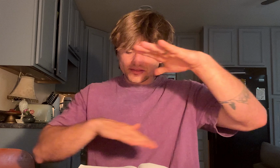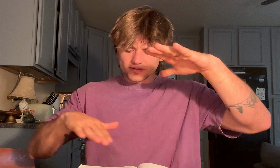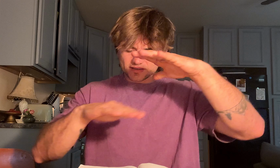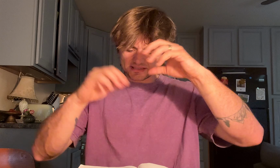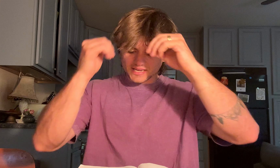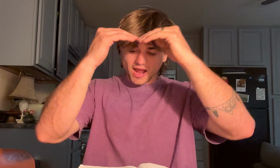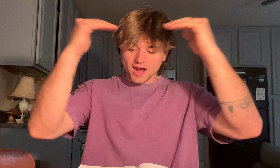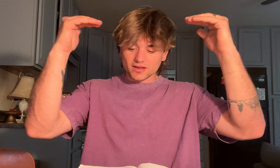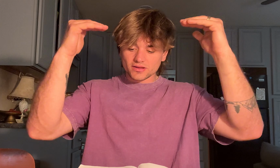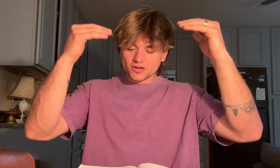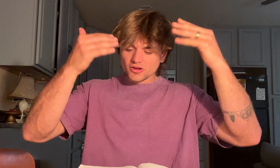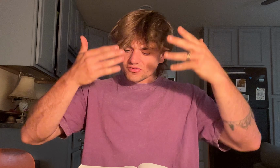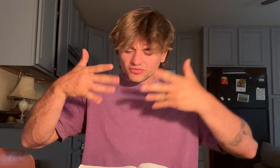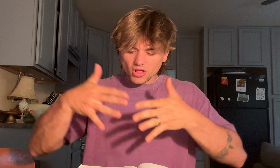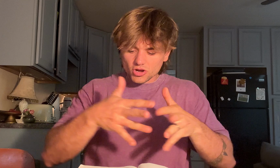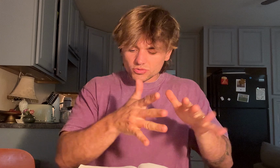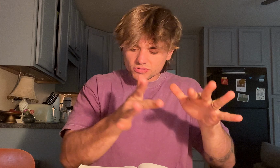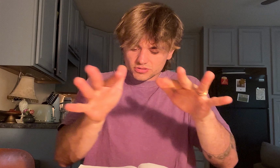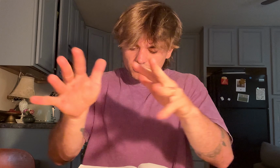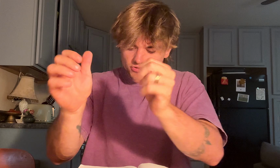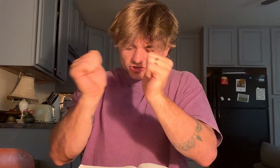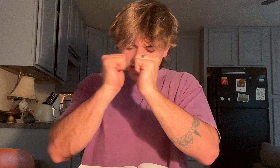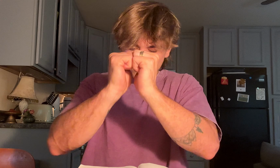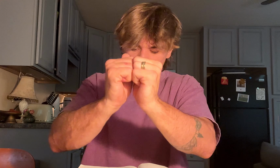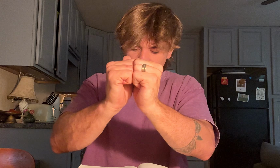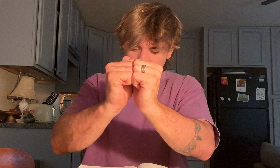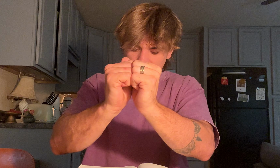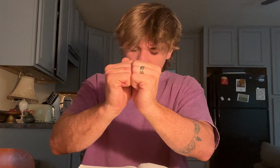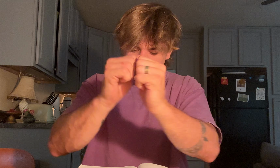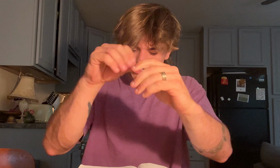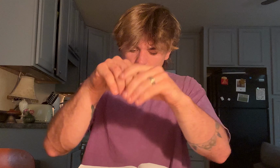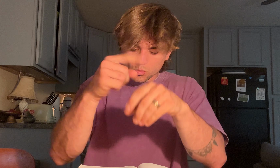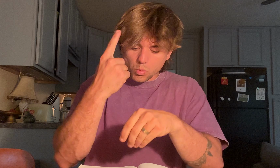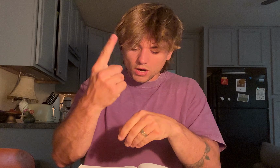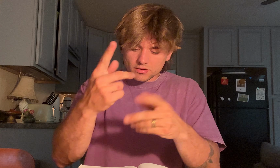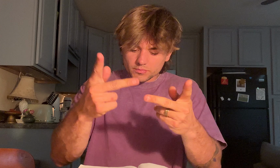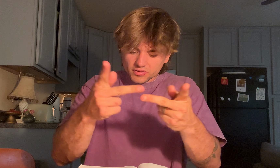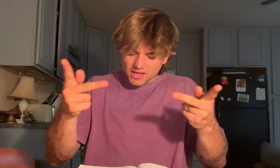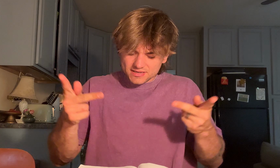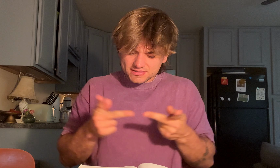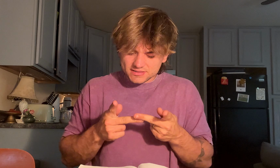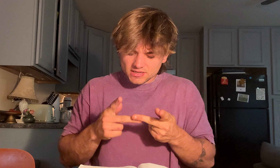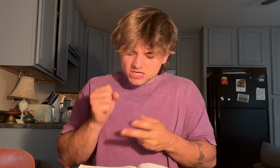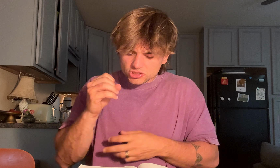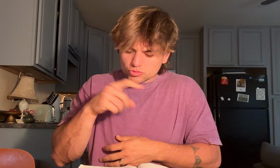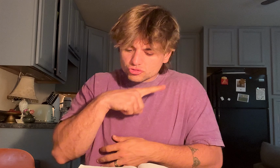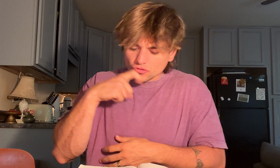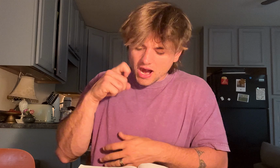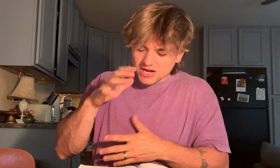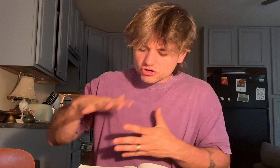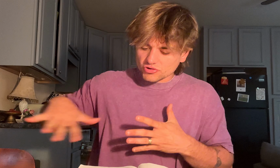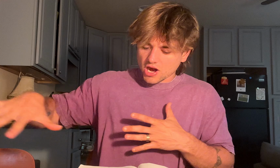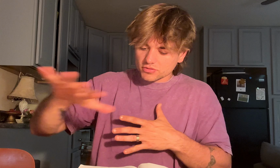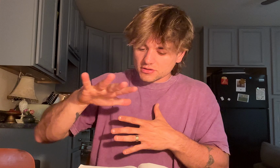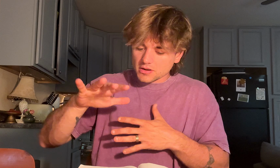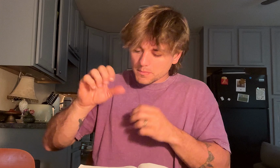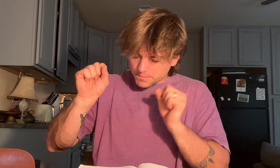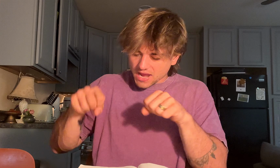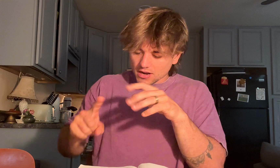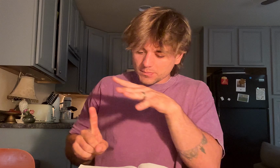the sky flow together into one place, so dry ground may